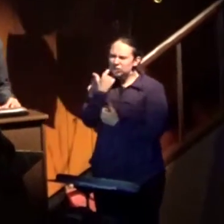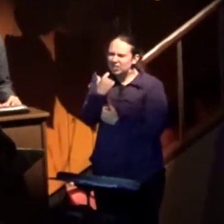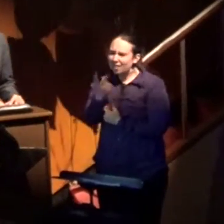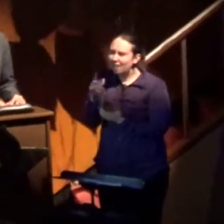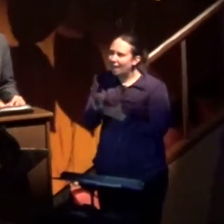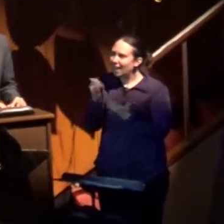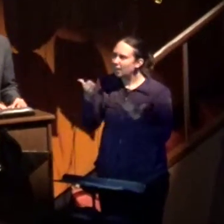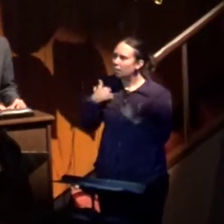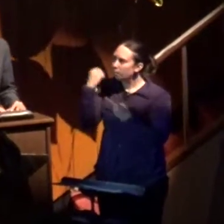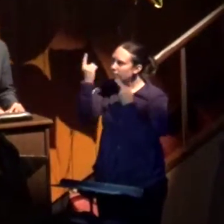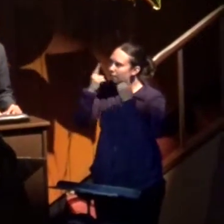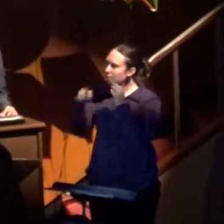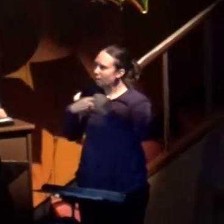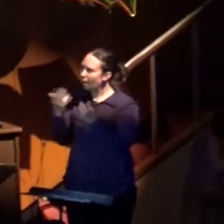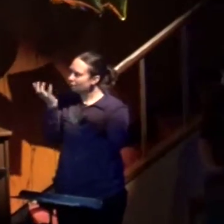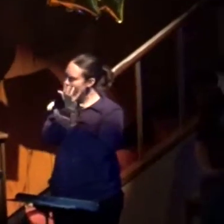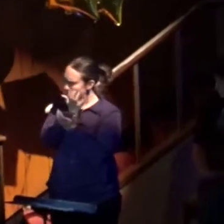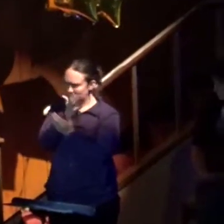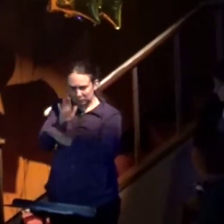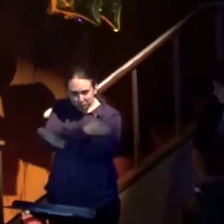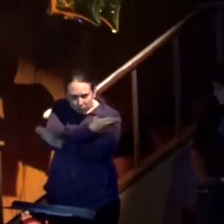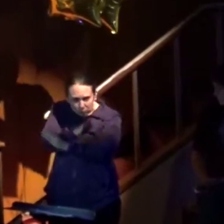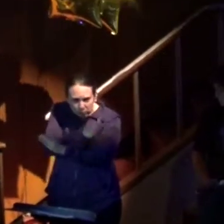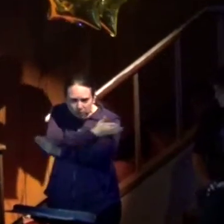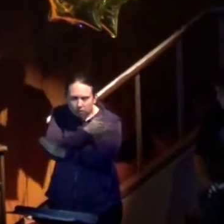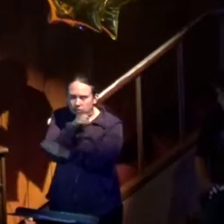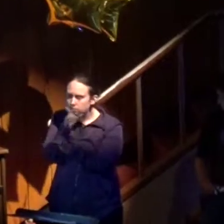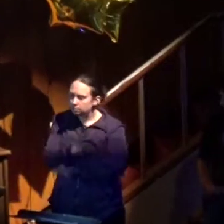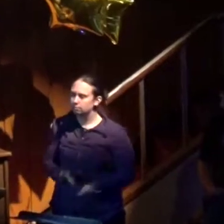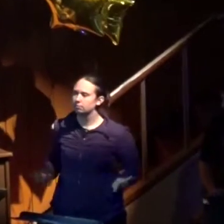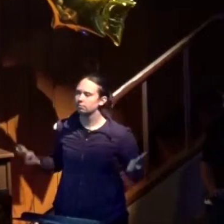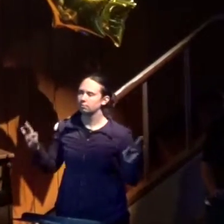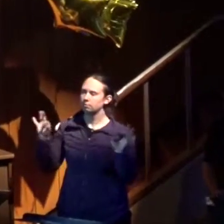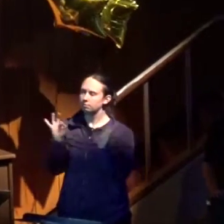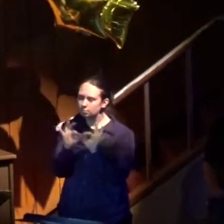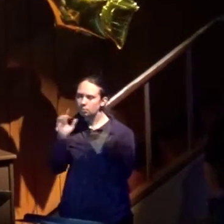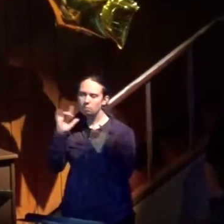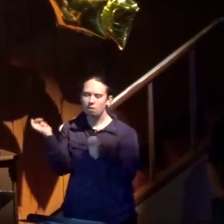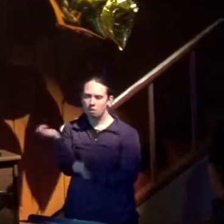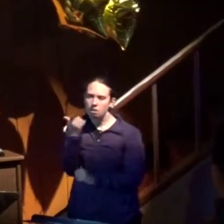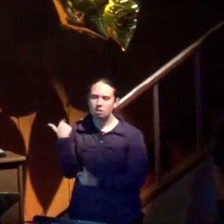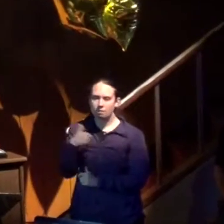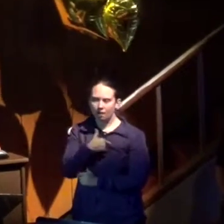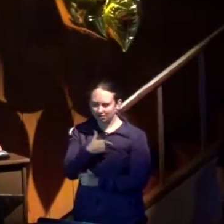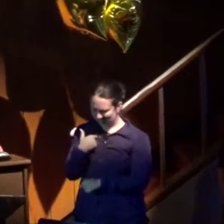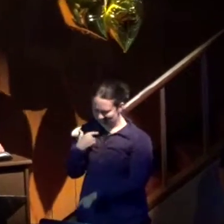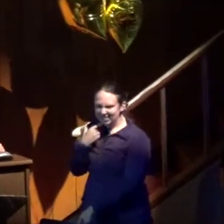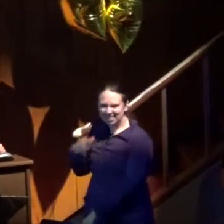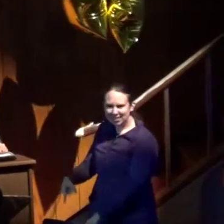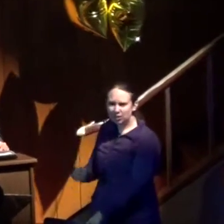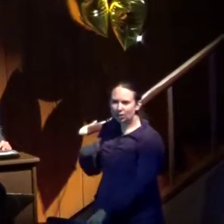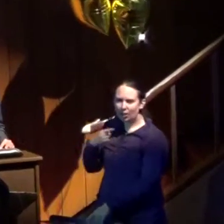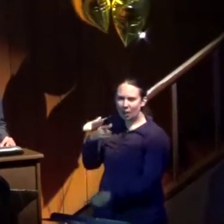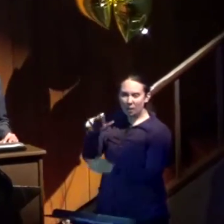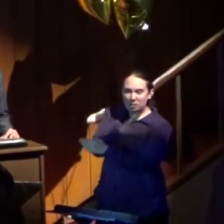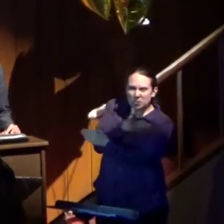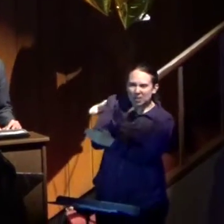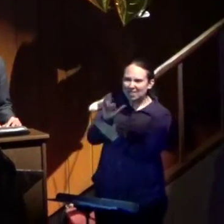how much music means to all of us, and they got it right on the program. Music is our